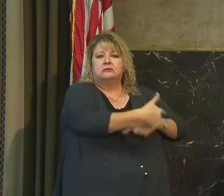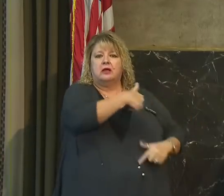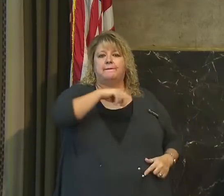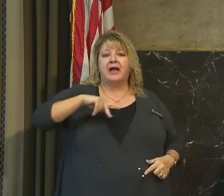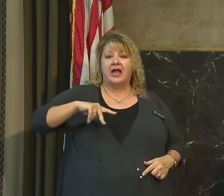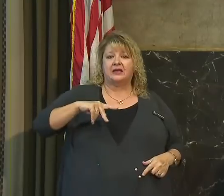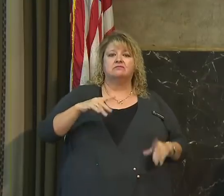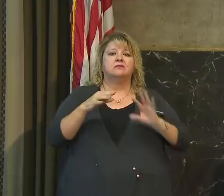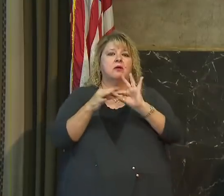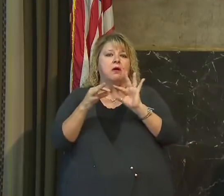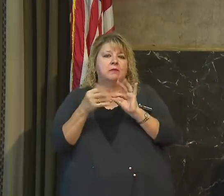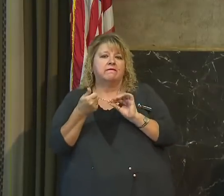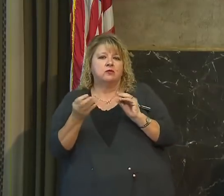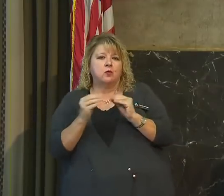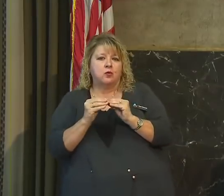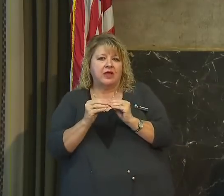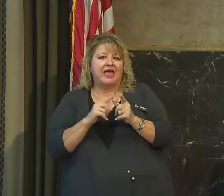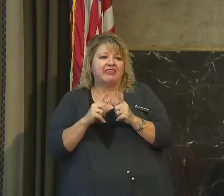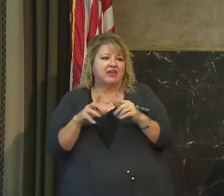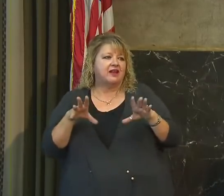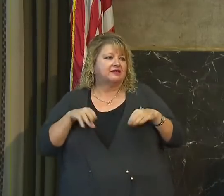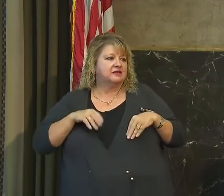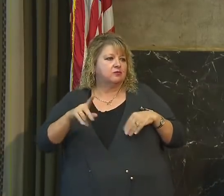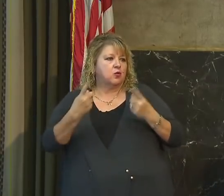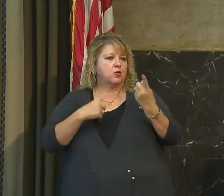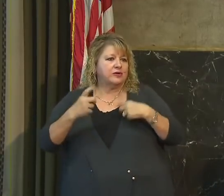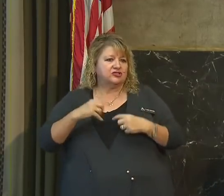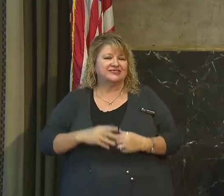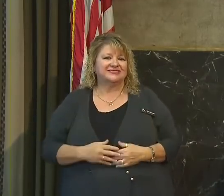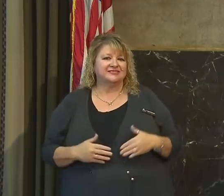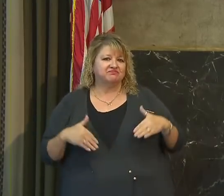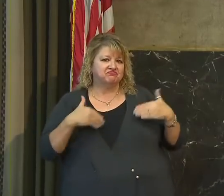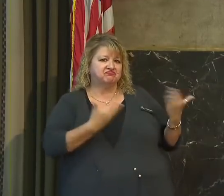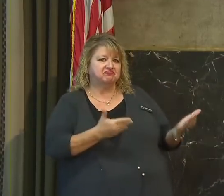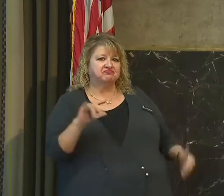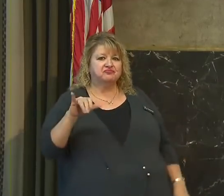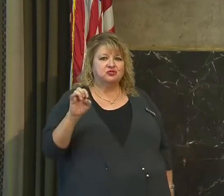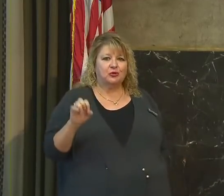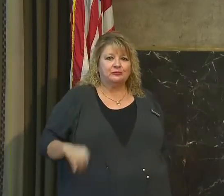make a few more comments and then take some questions. Joe?